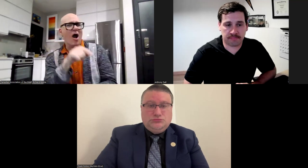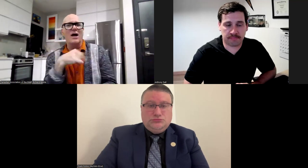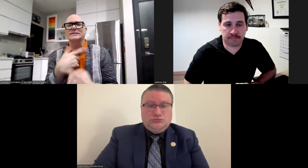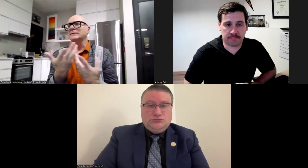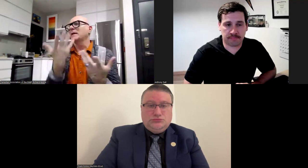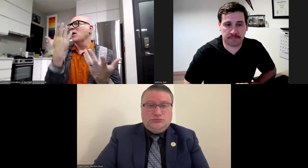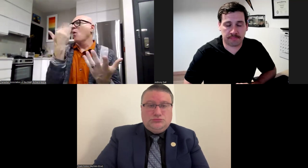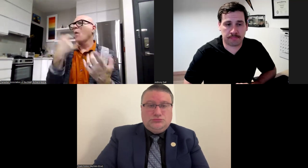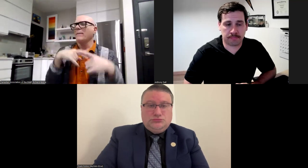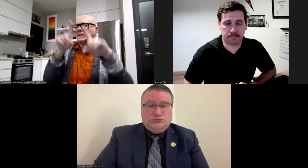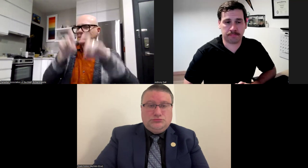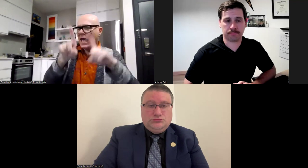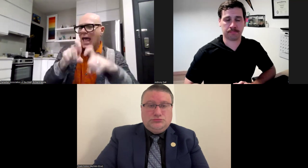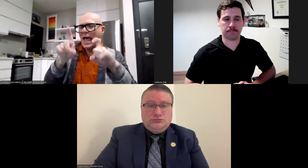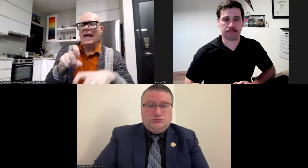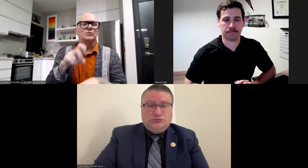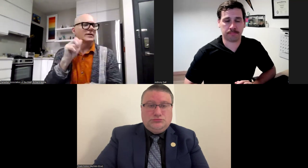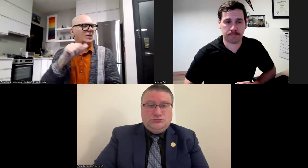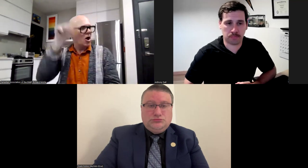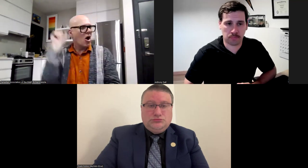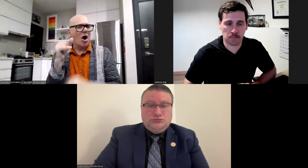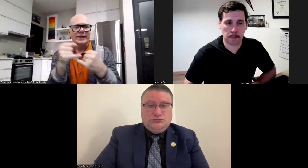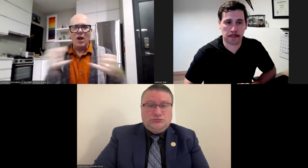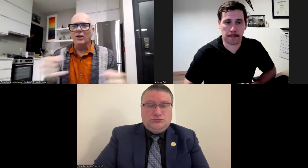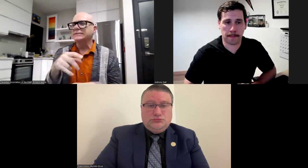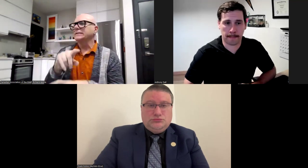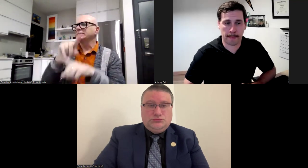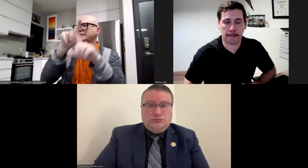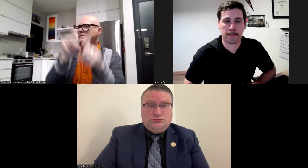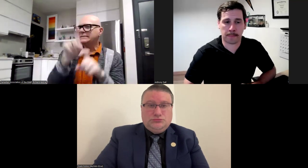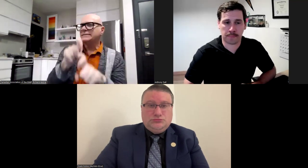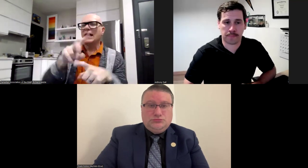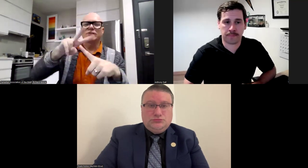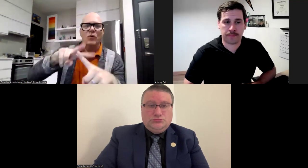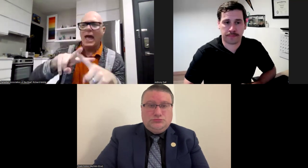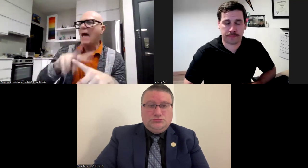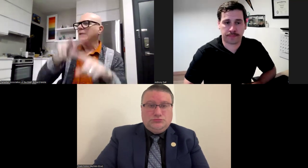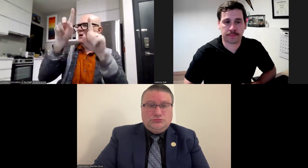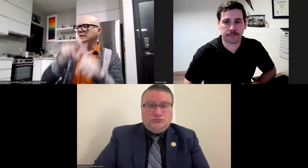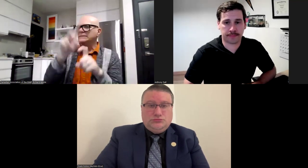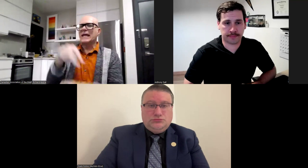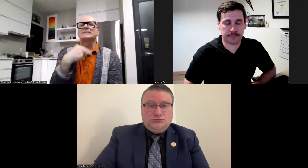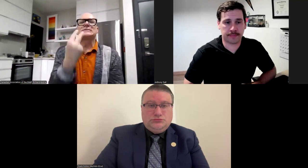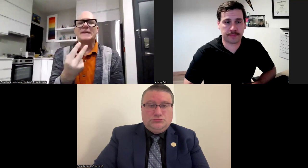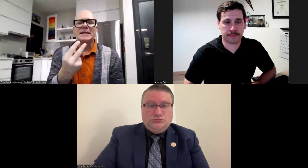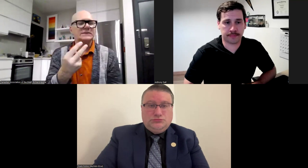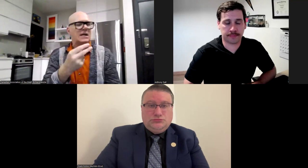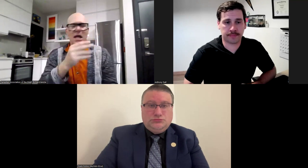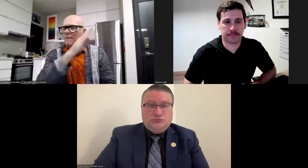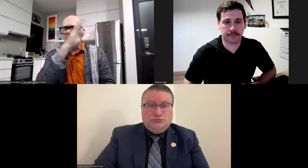the bias to hearing and speech. You could see that it was wanting to have that audiology